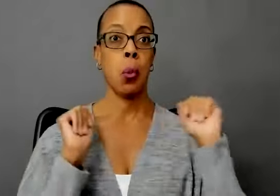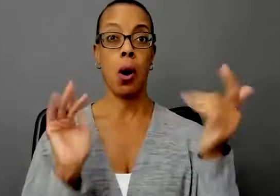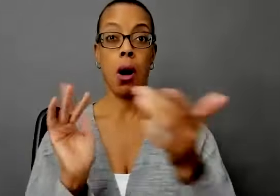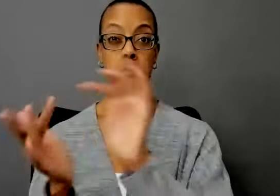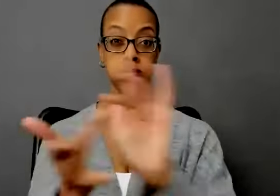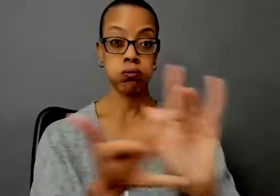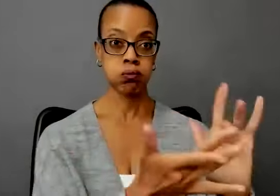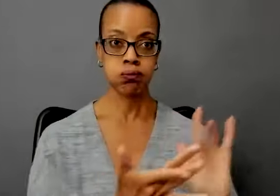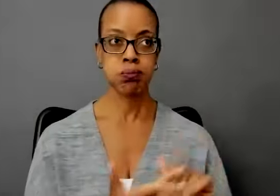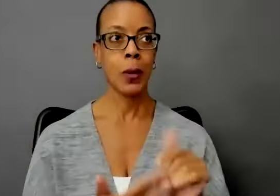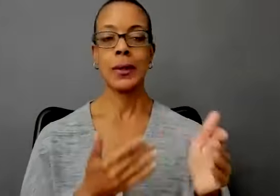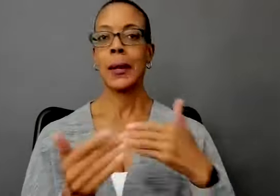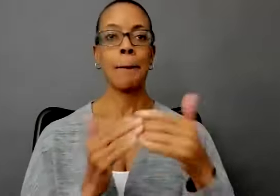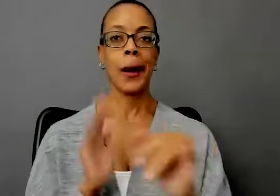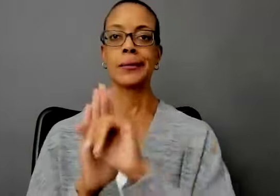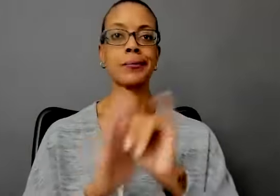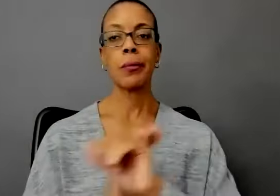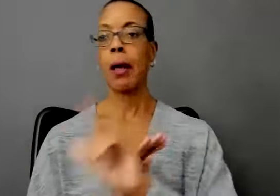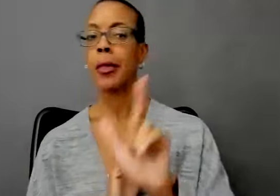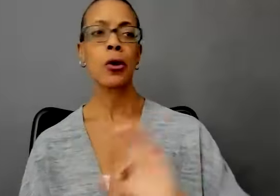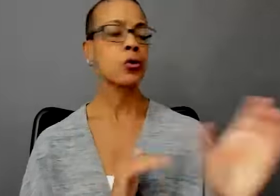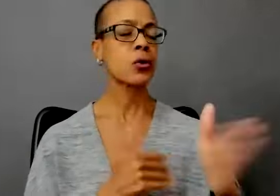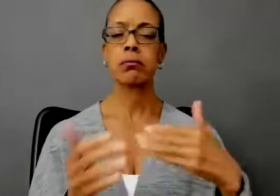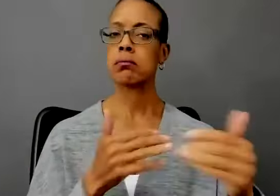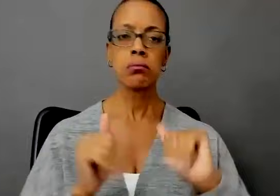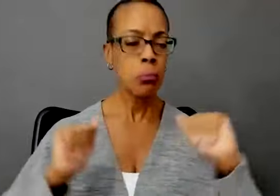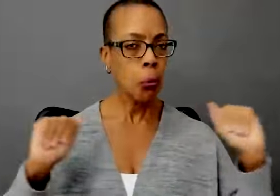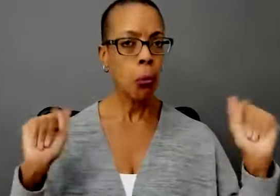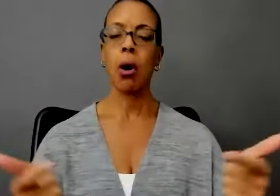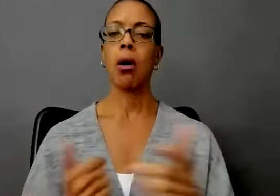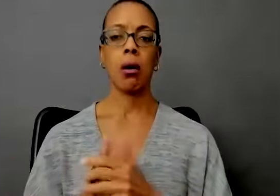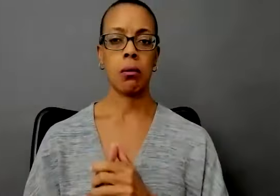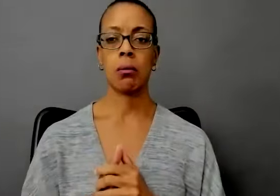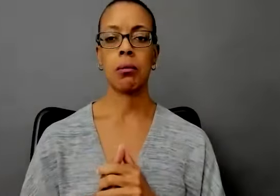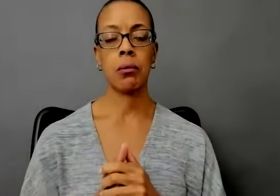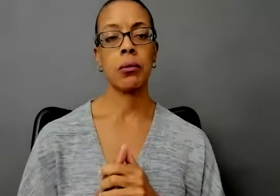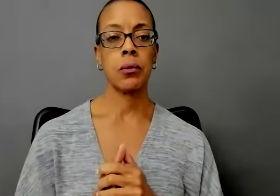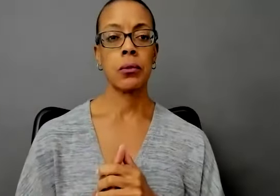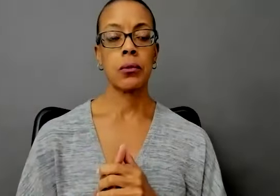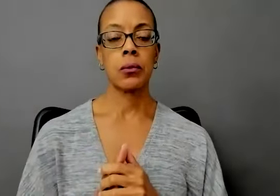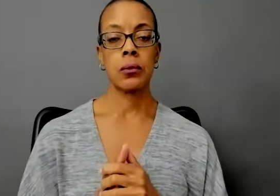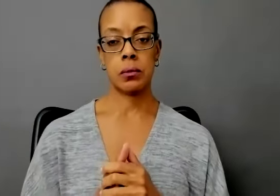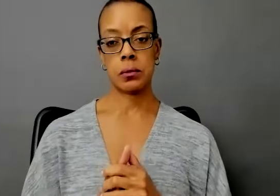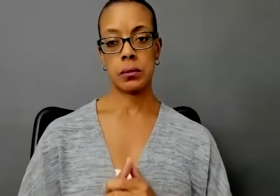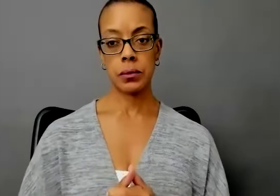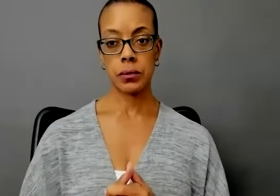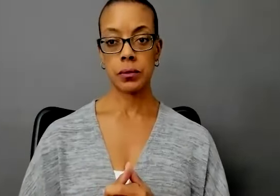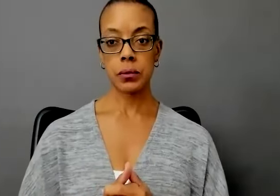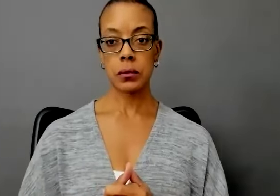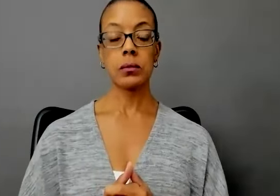us. In addition to those types of champions who were political, we leaned on, women's